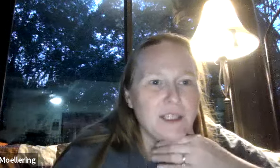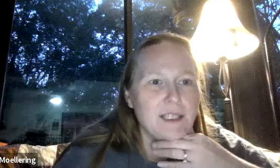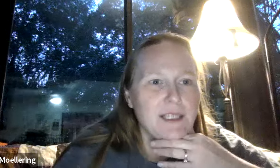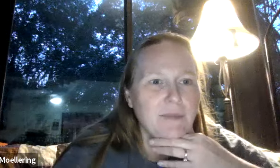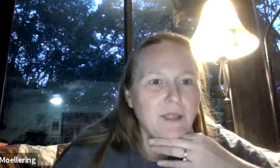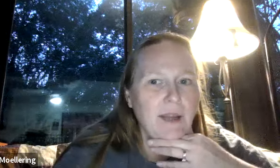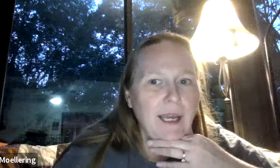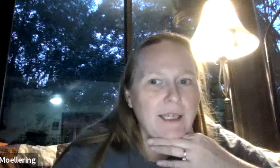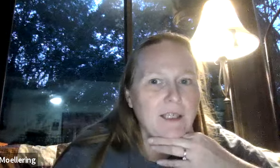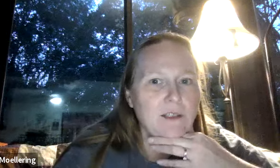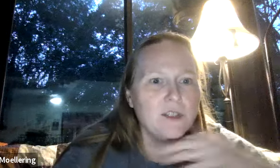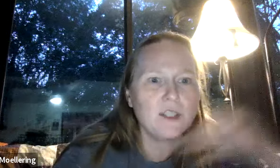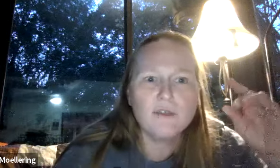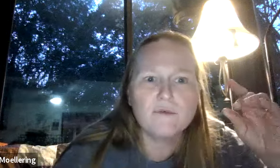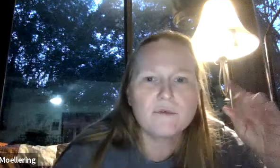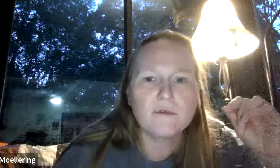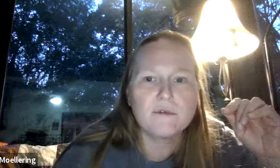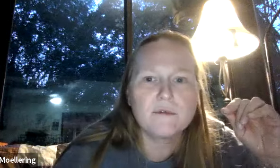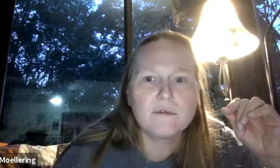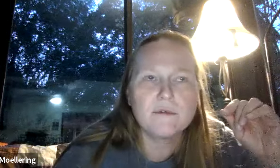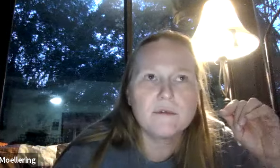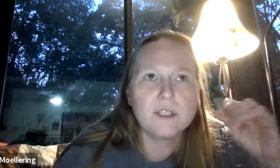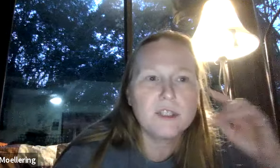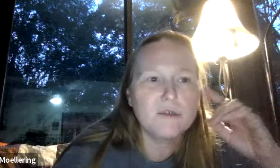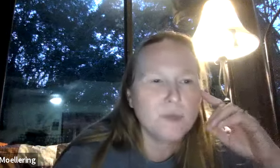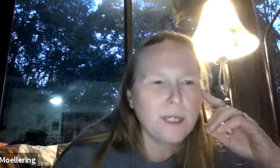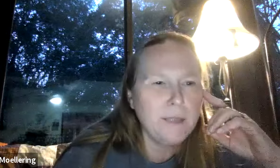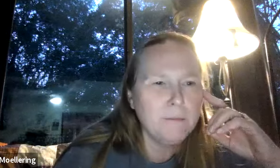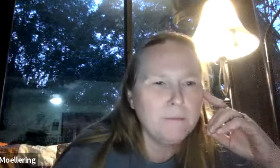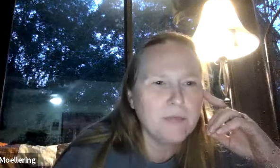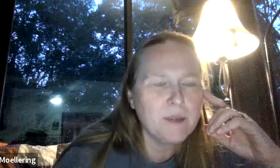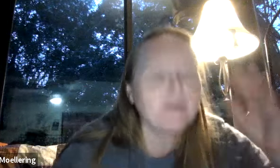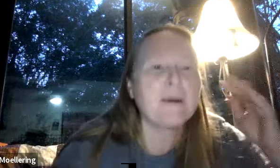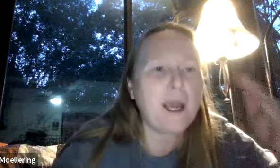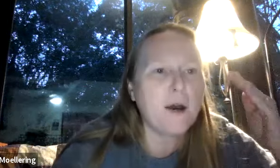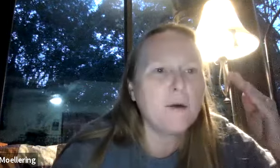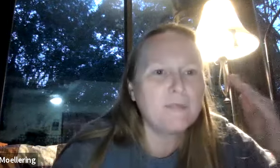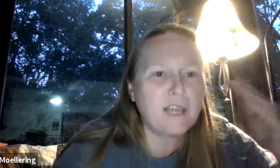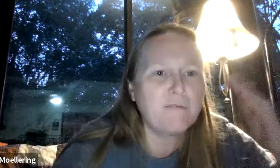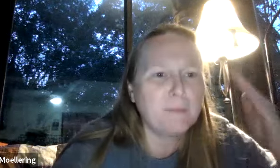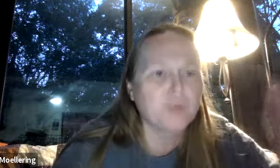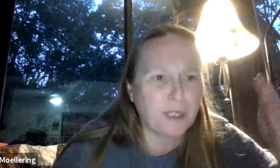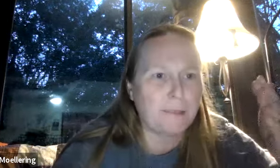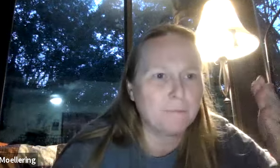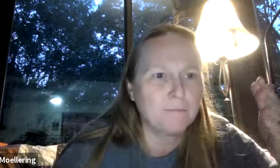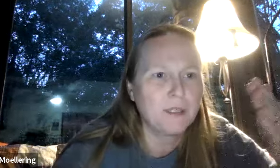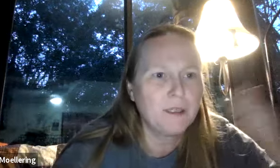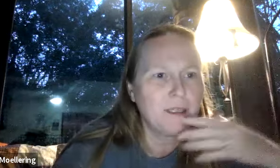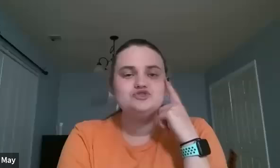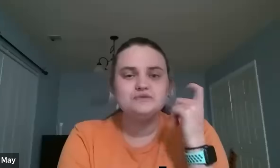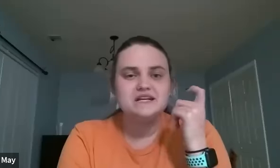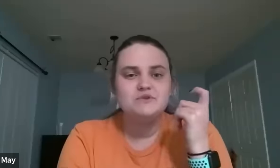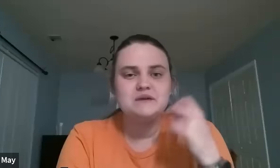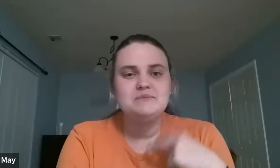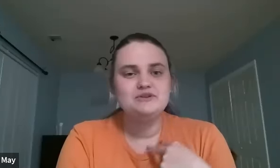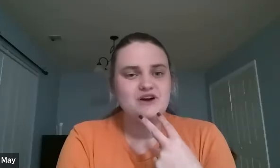is something like, do you dream? It was something about how deaf people dream. Do you dream with people talking,